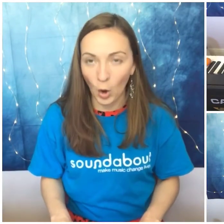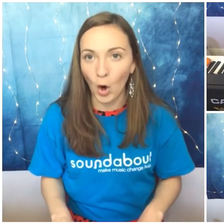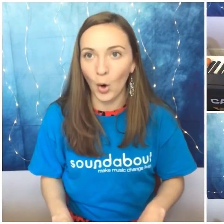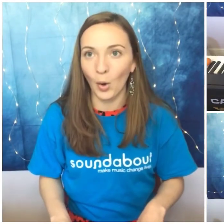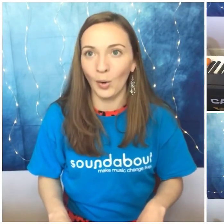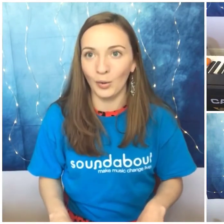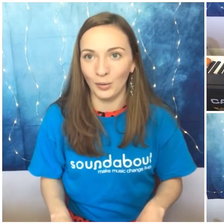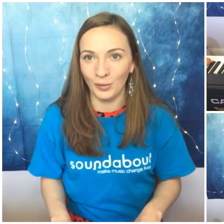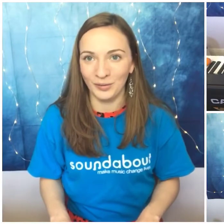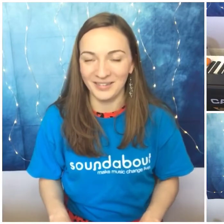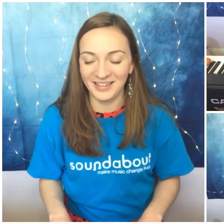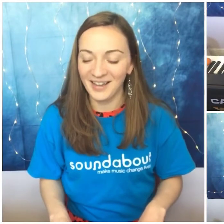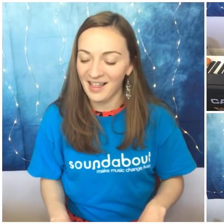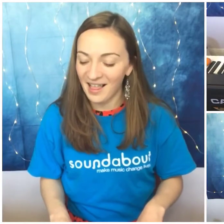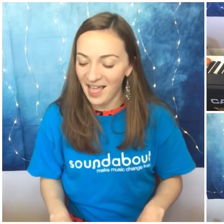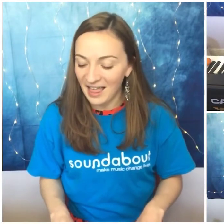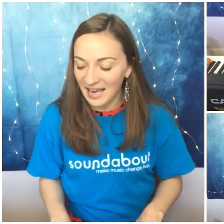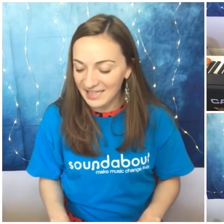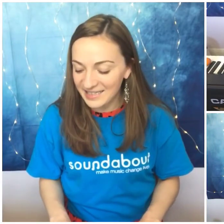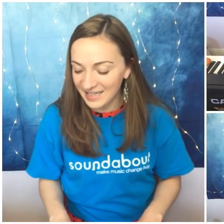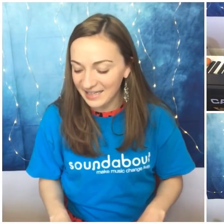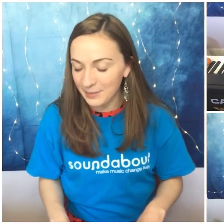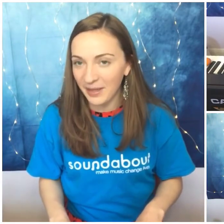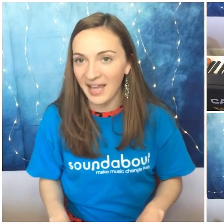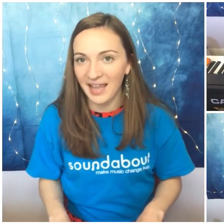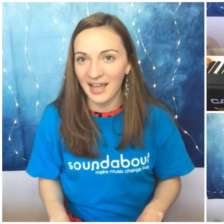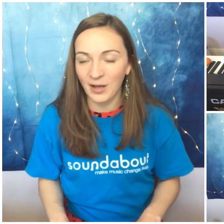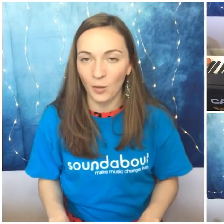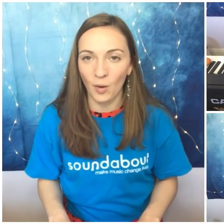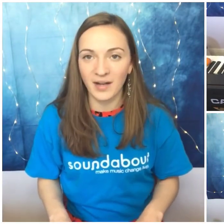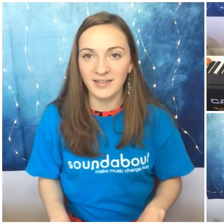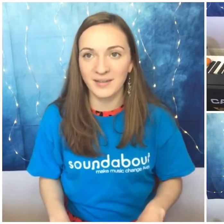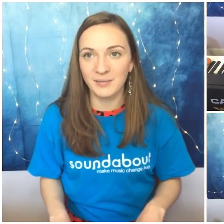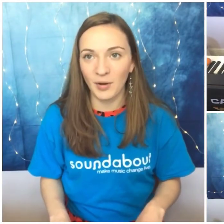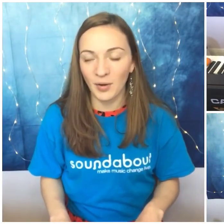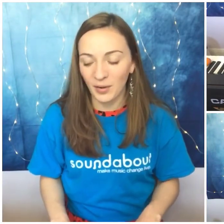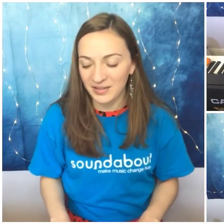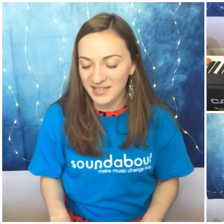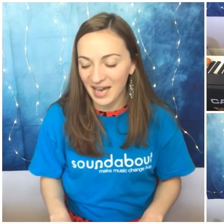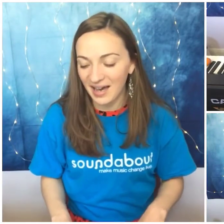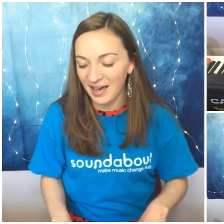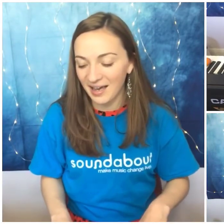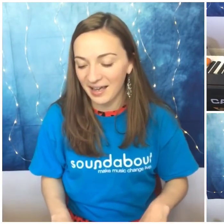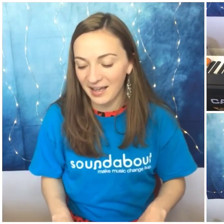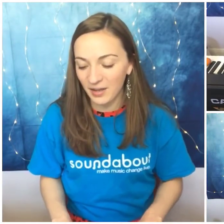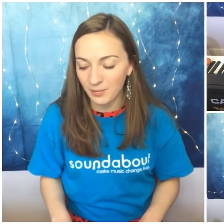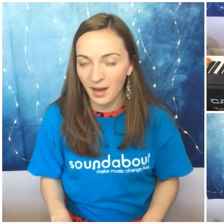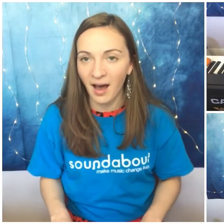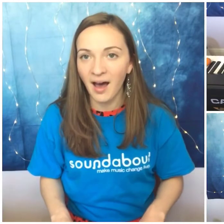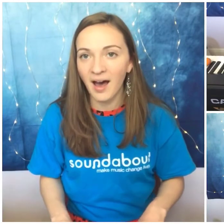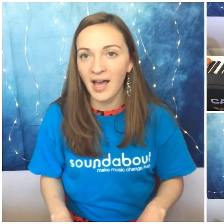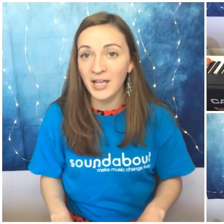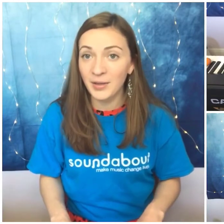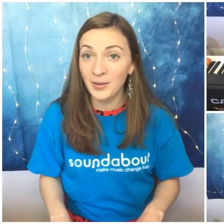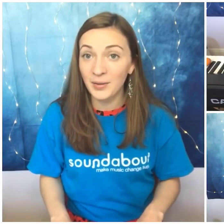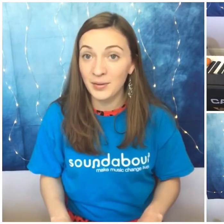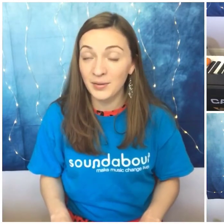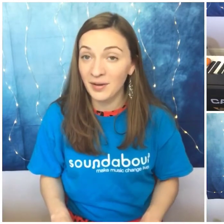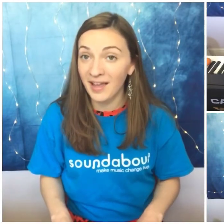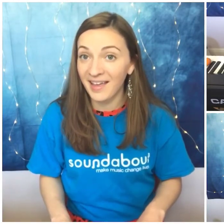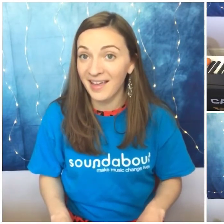and haul. Let's sing the beginning one more time. Are